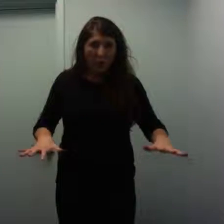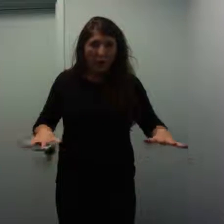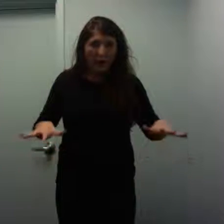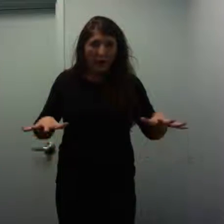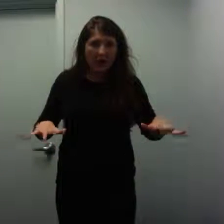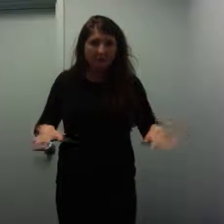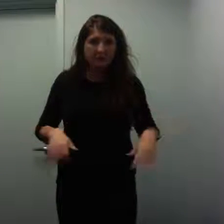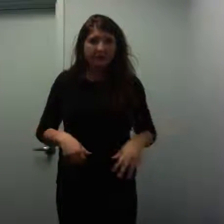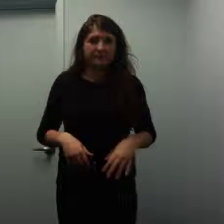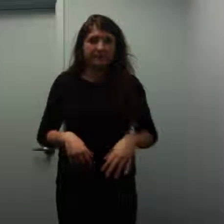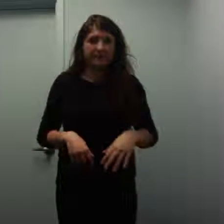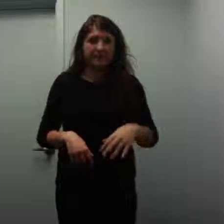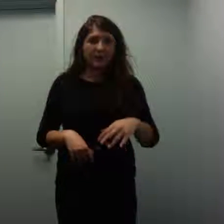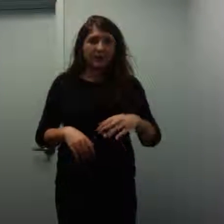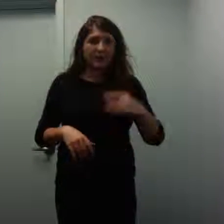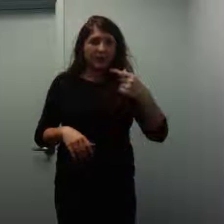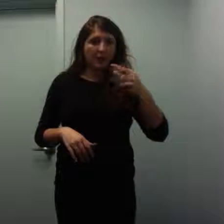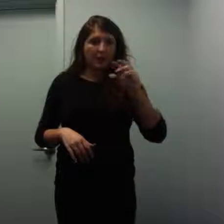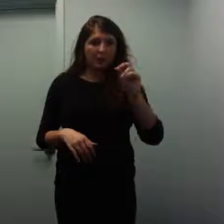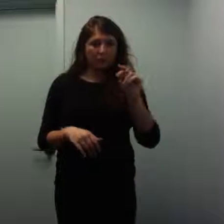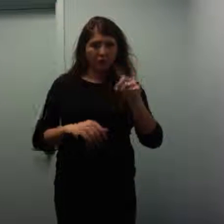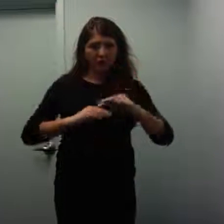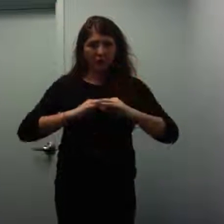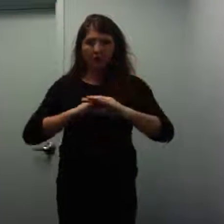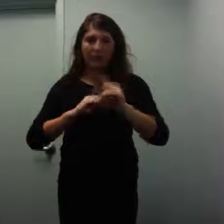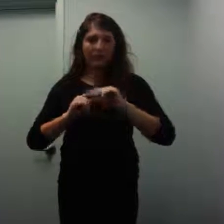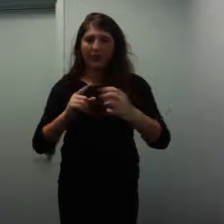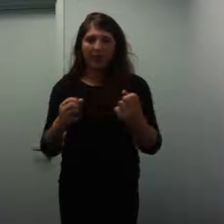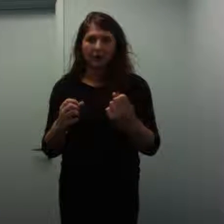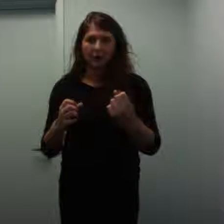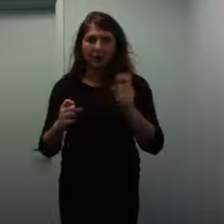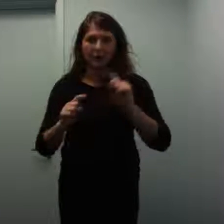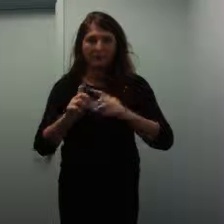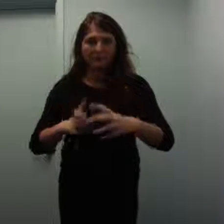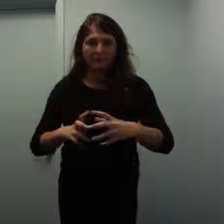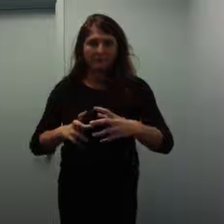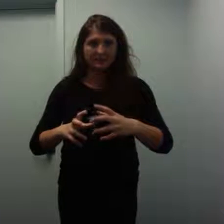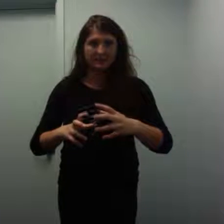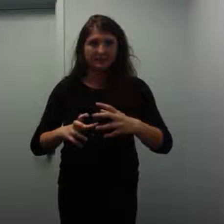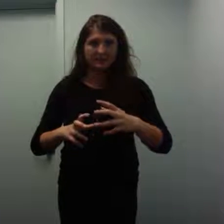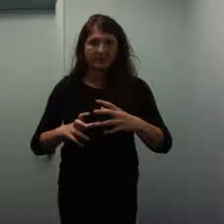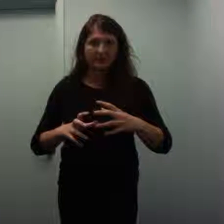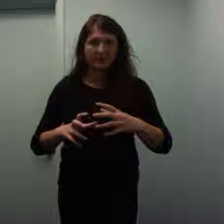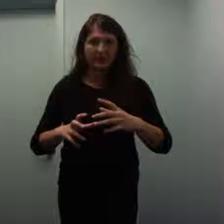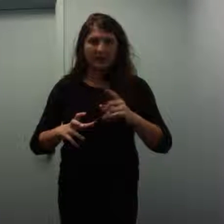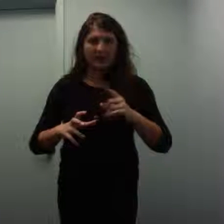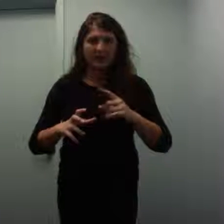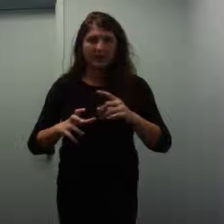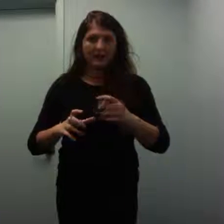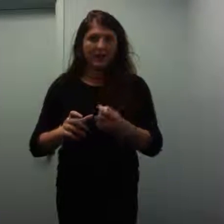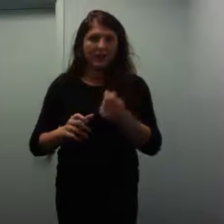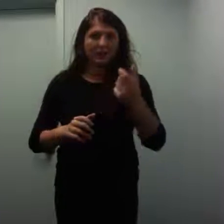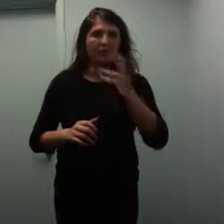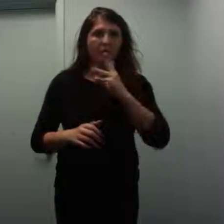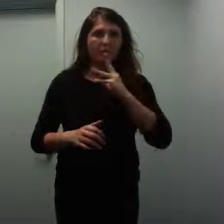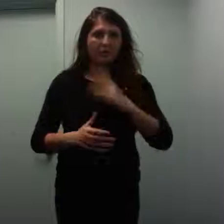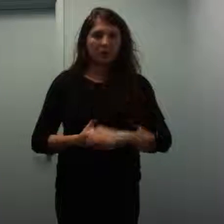Ground can't hold that stuff that quickly, it gets saturated. So that's that. We're focusing on the amount of moisture that